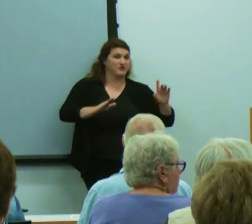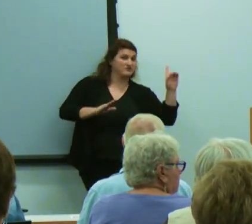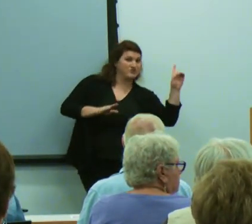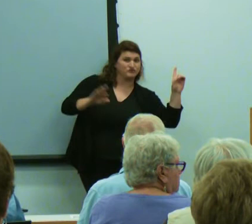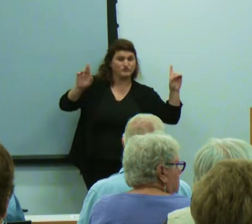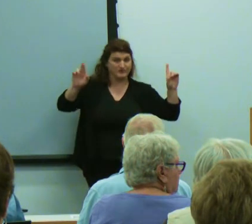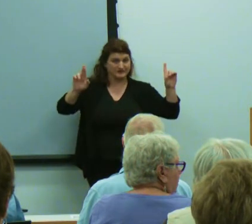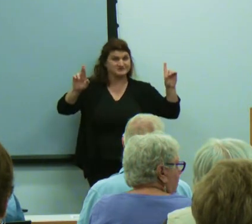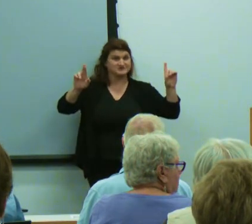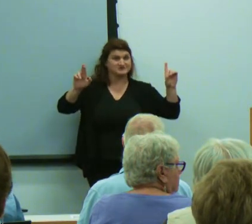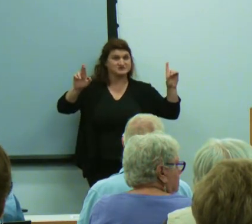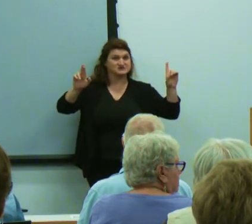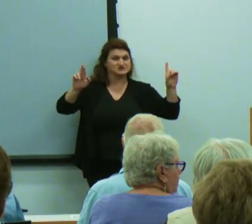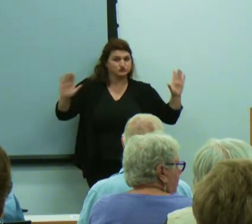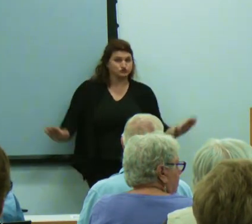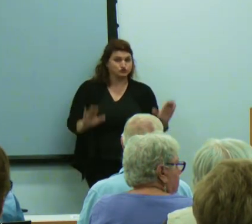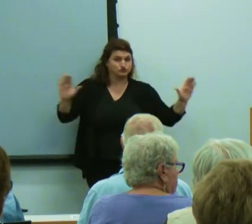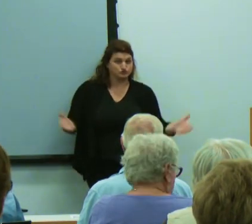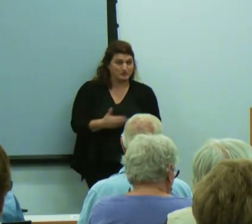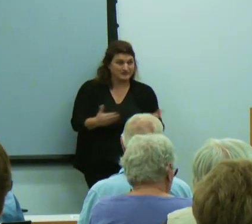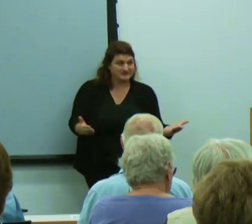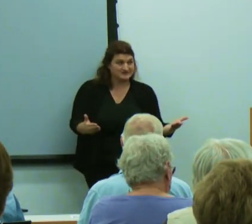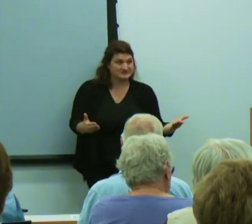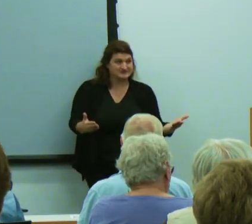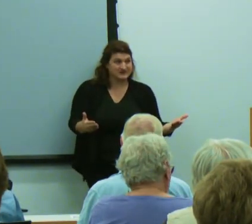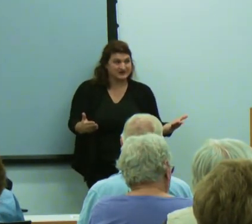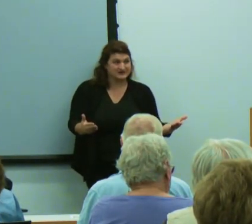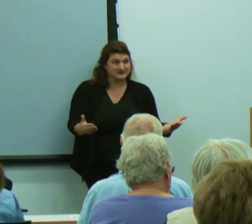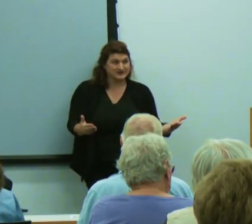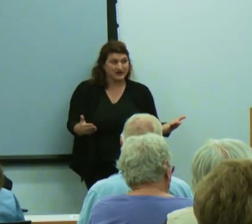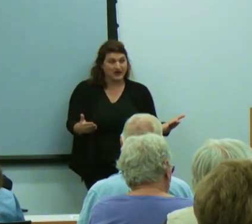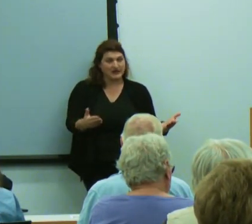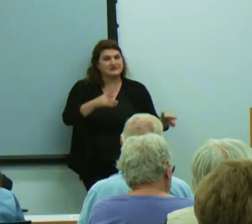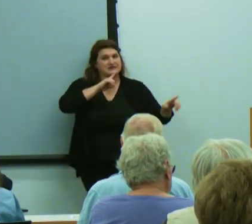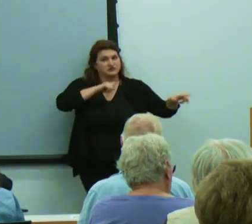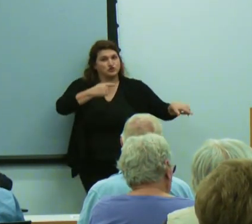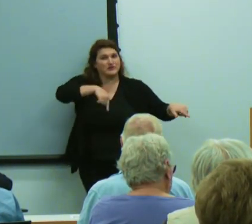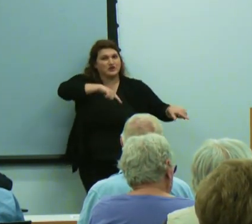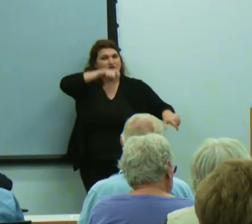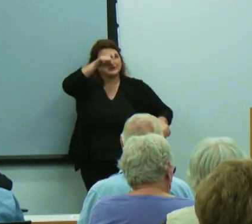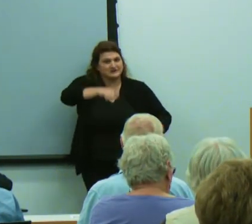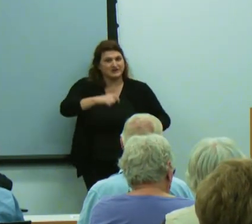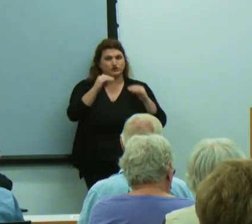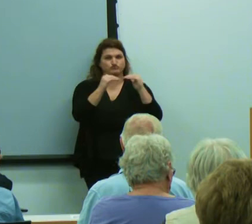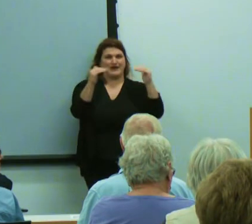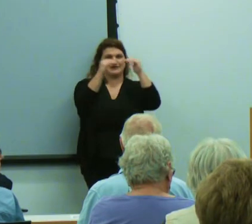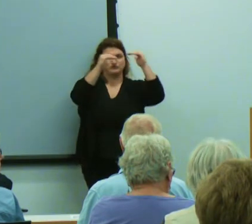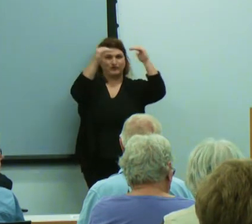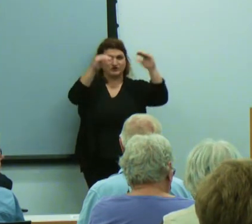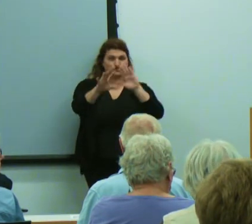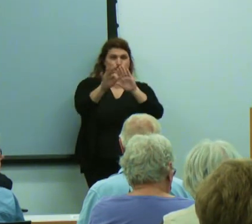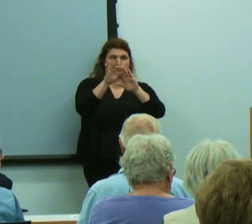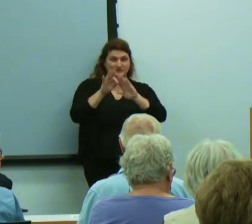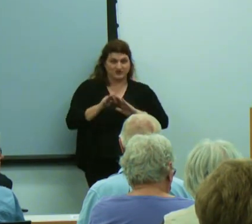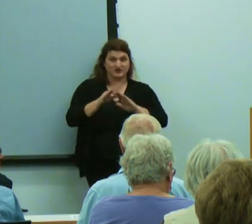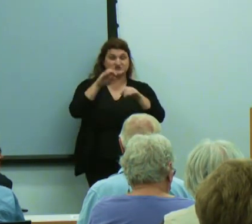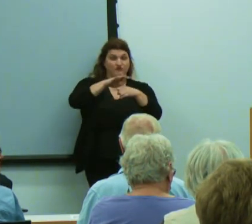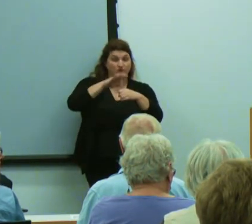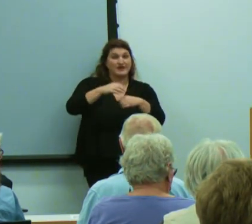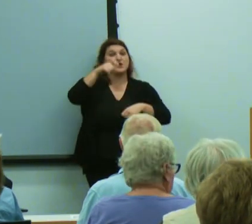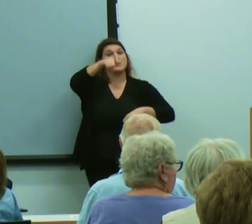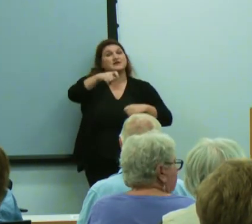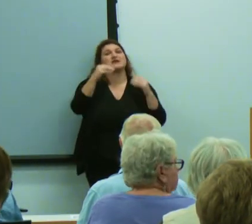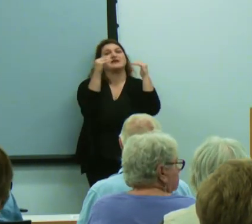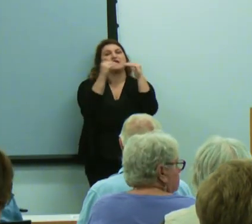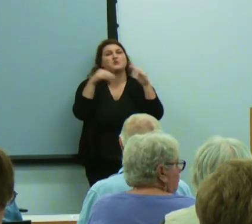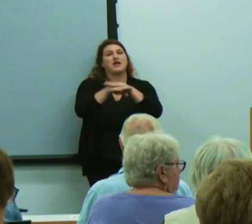and the Republicans to do this, and the real answer is we need ranked choice voting and equal ballot access for every candidate to